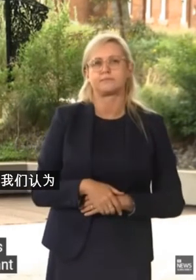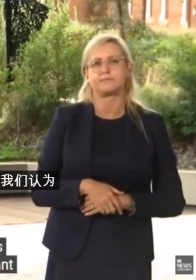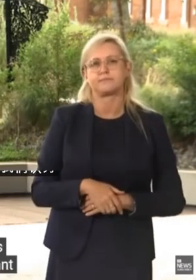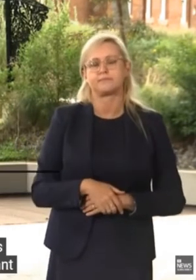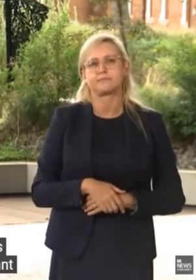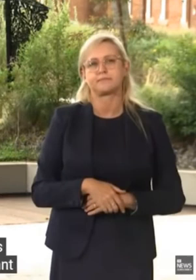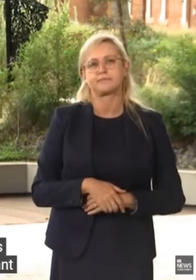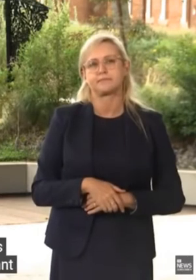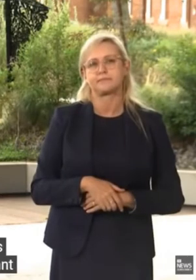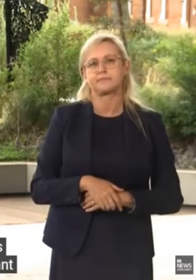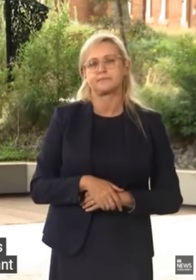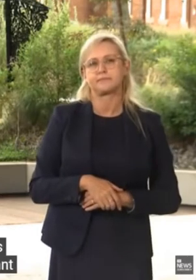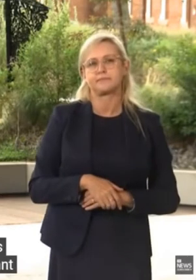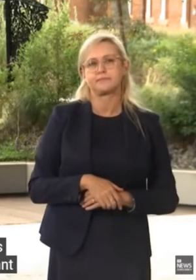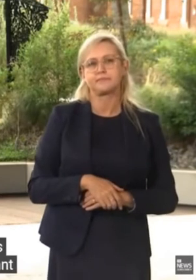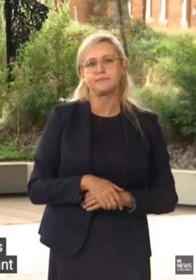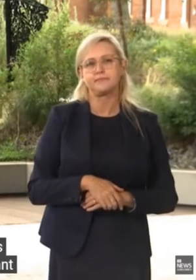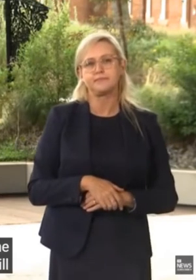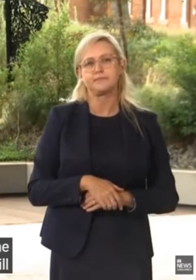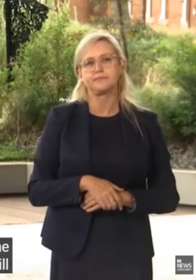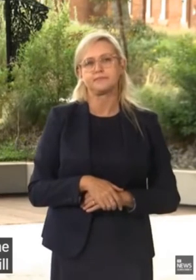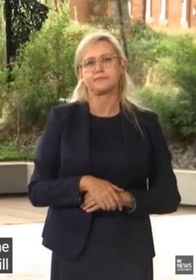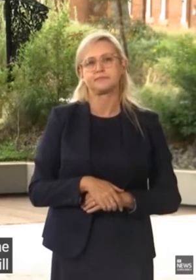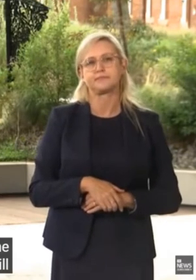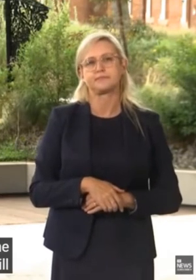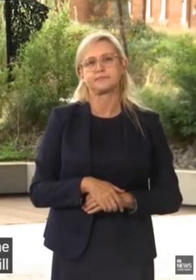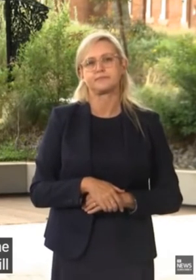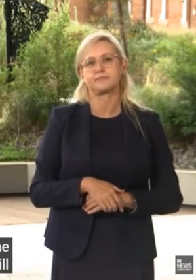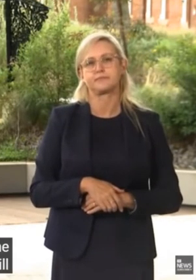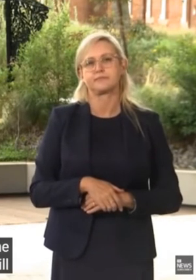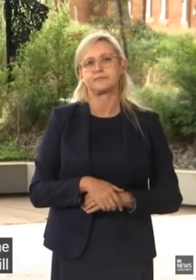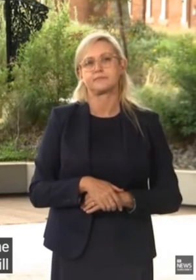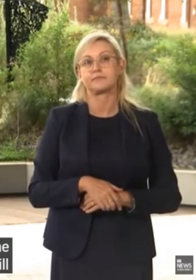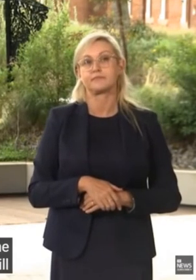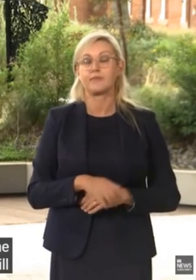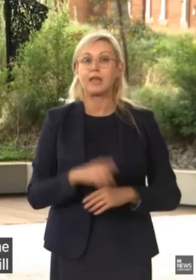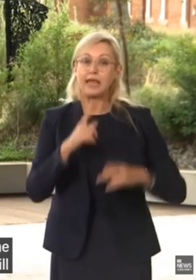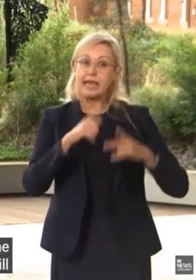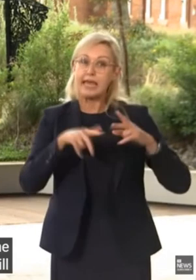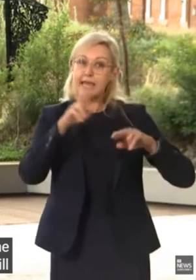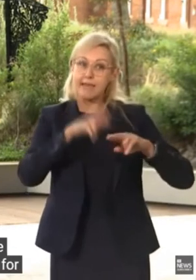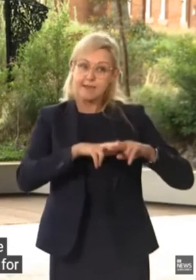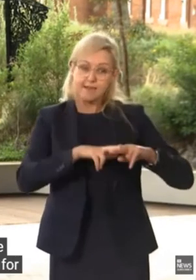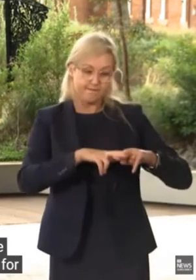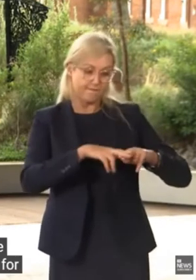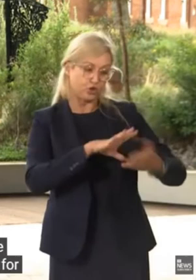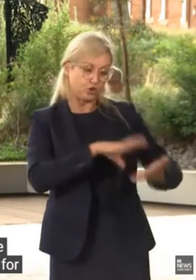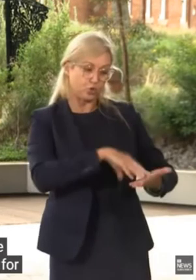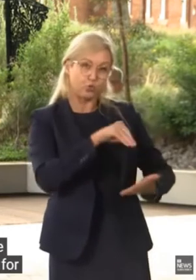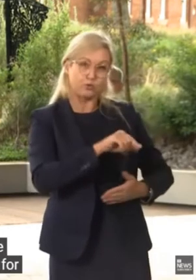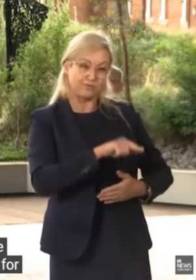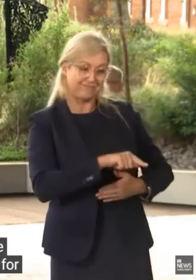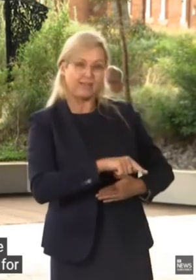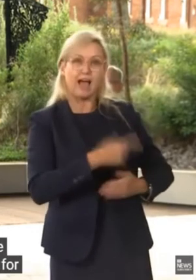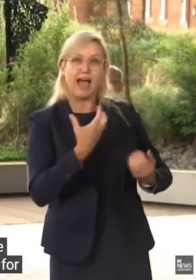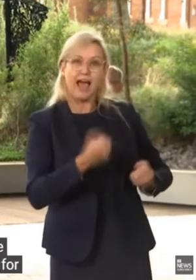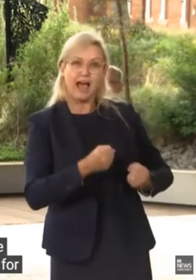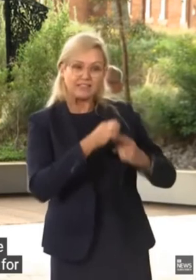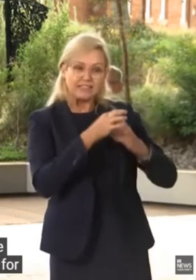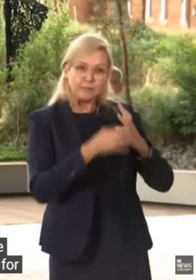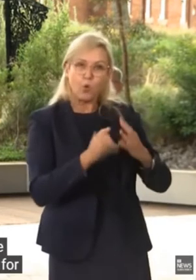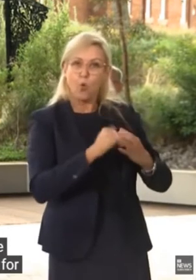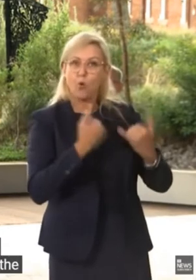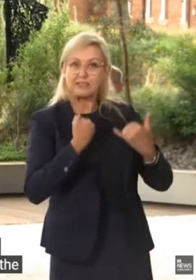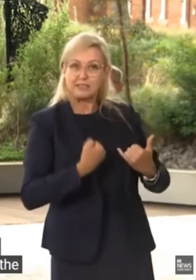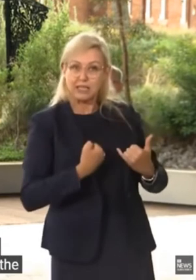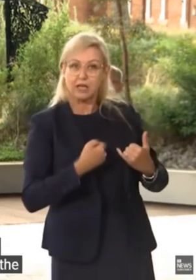and as the Department Secretary has said, for those students who have underlying health conditions, the